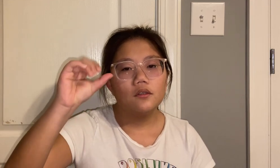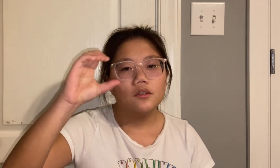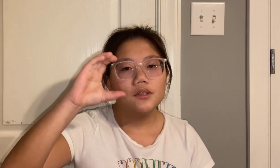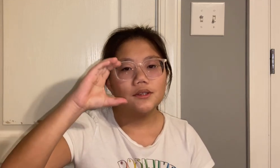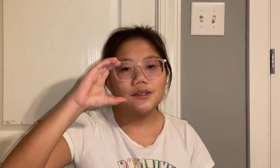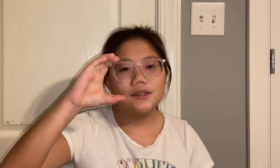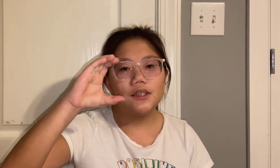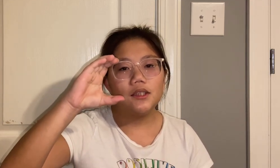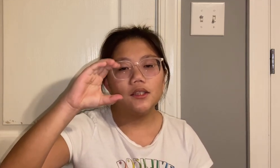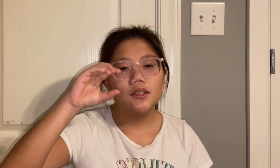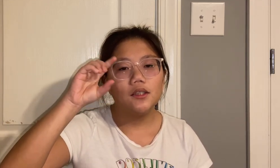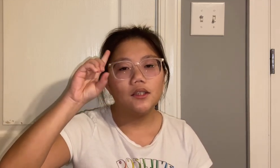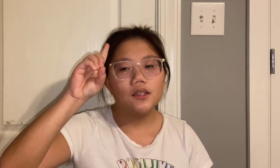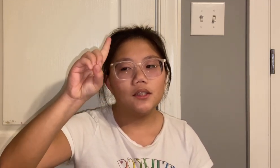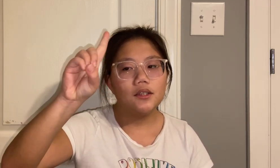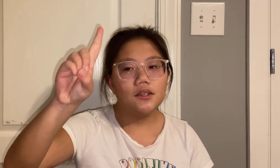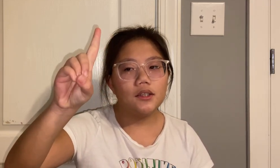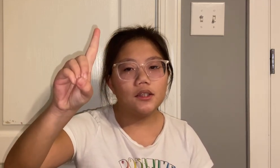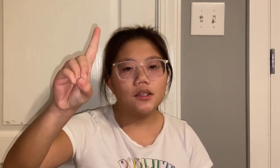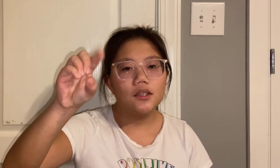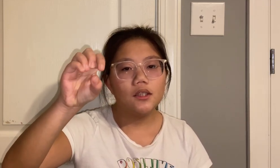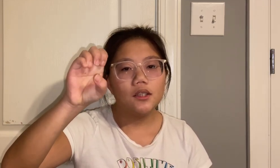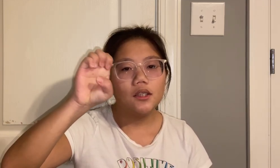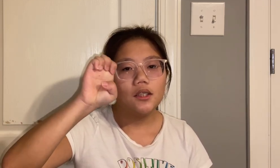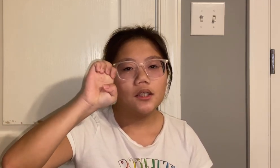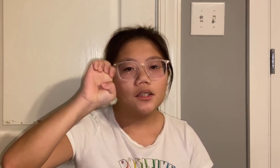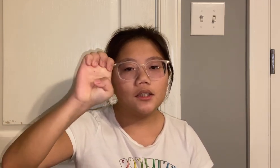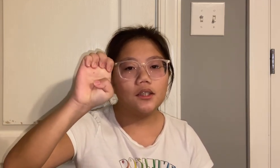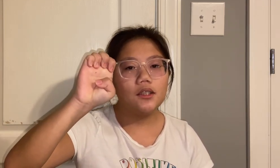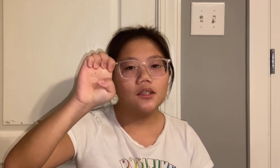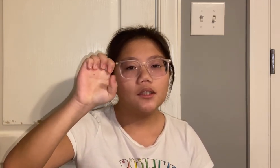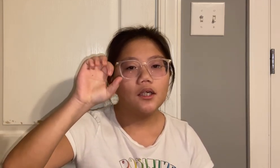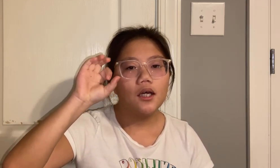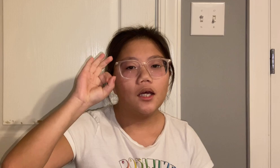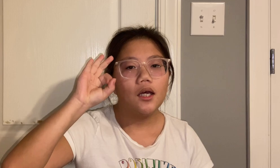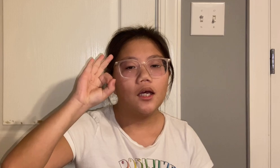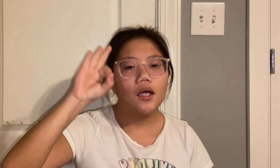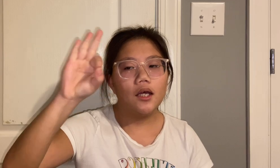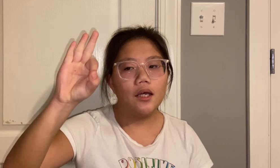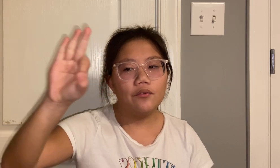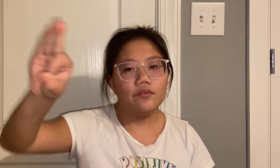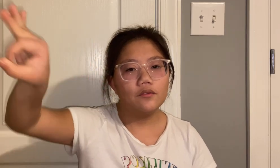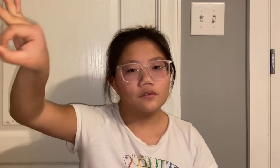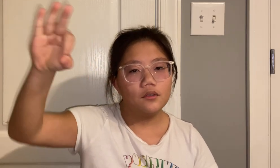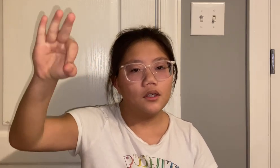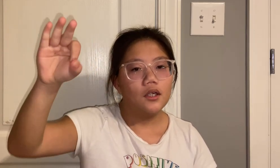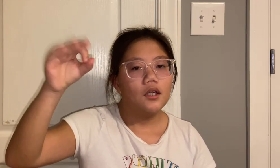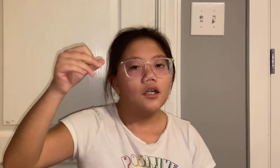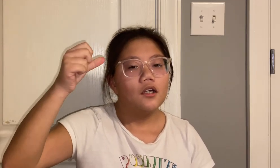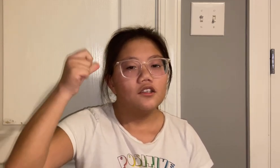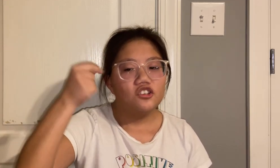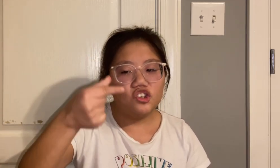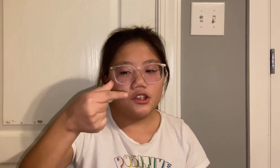b c d e f g